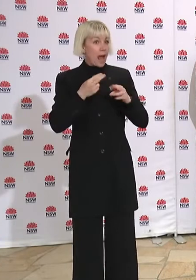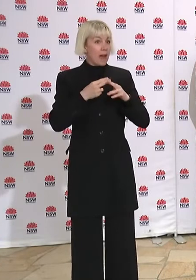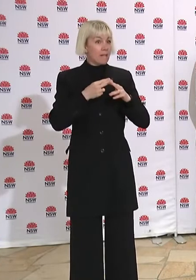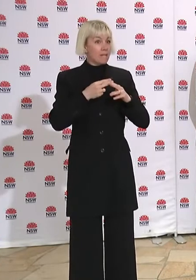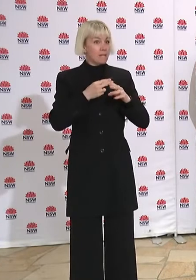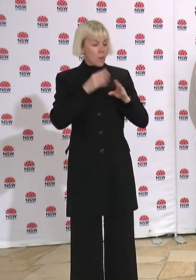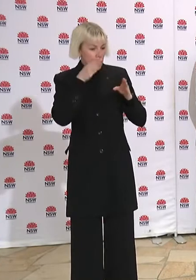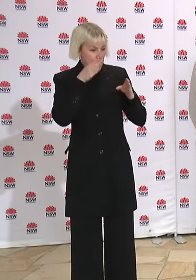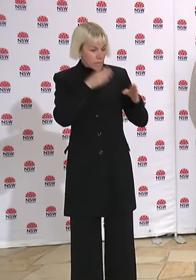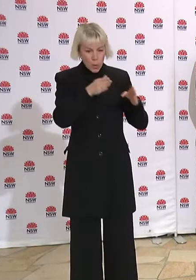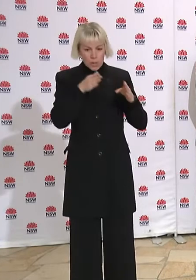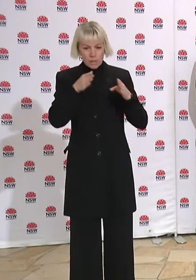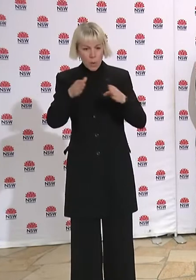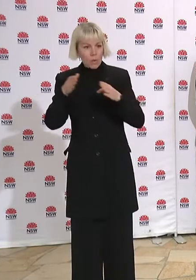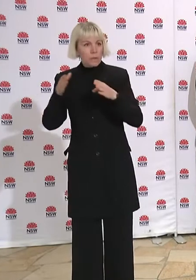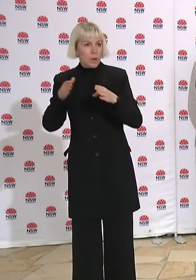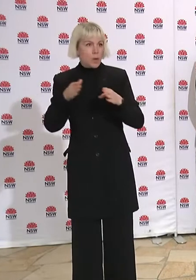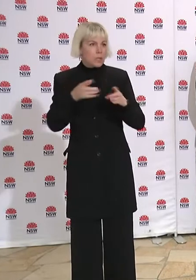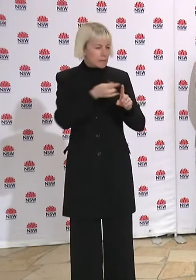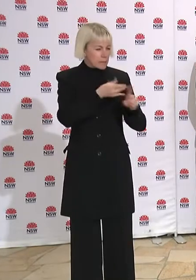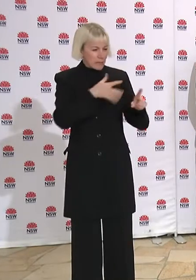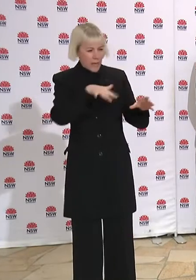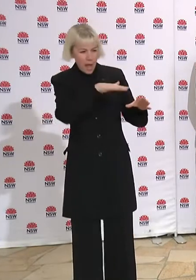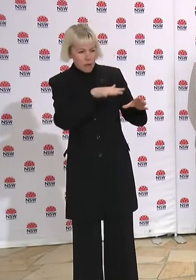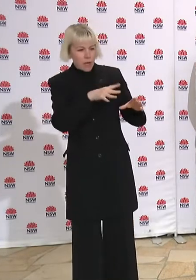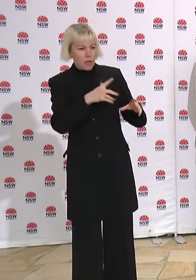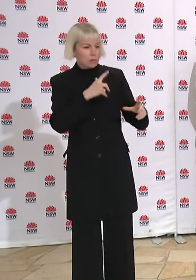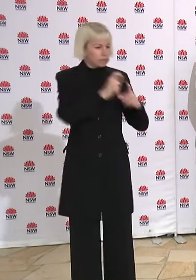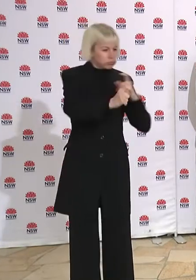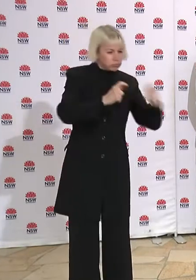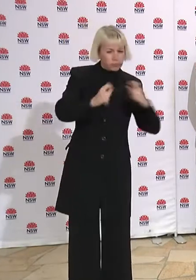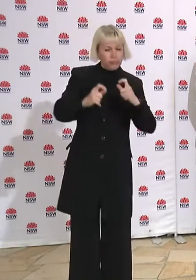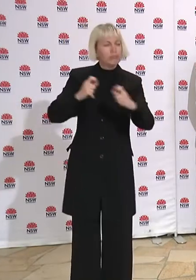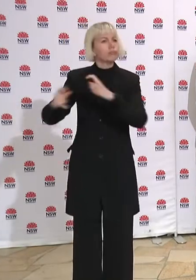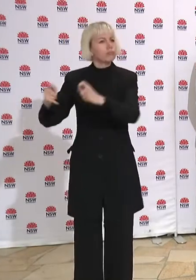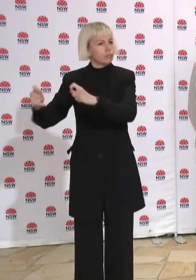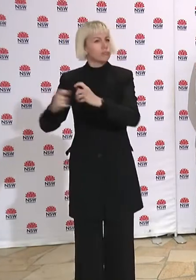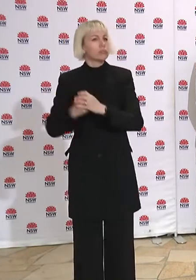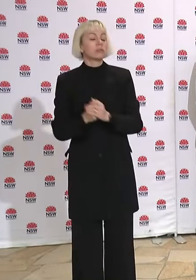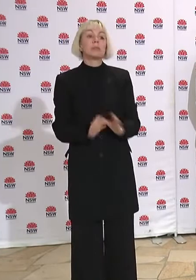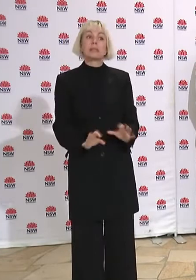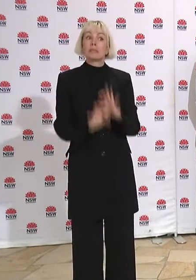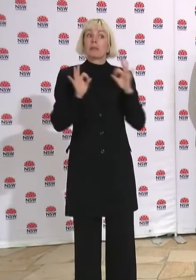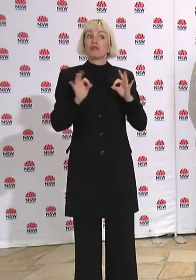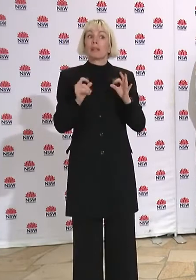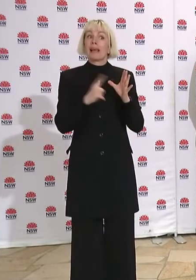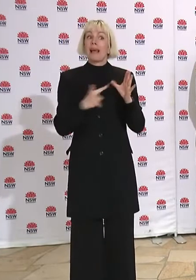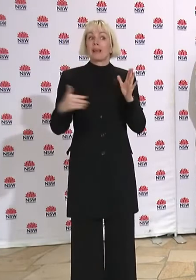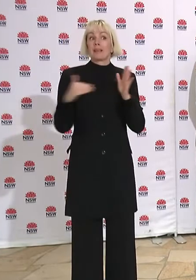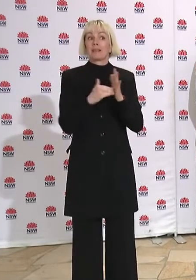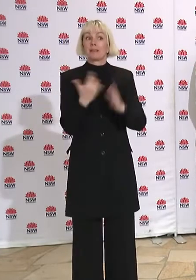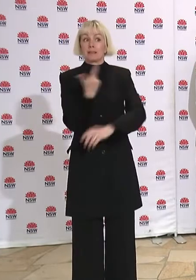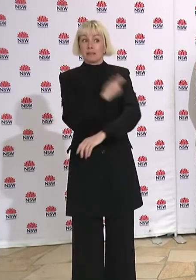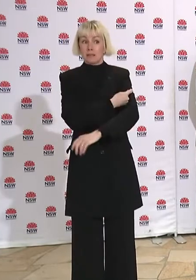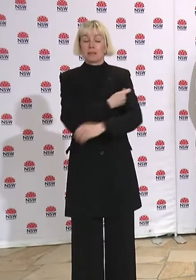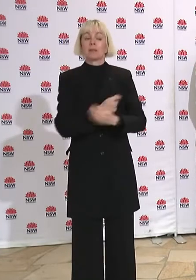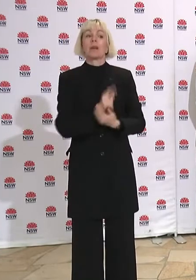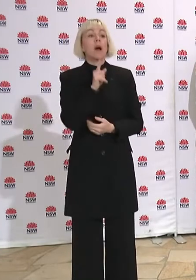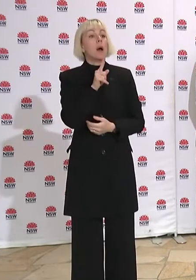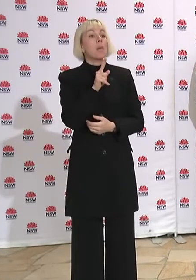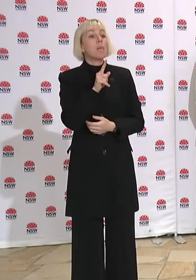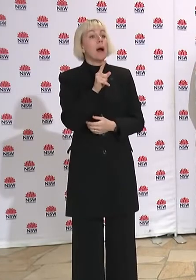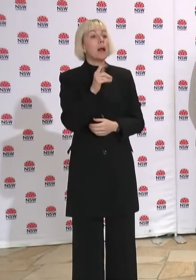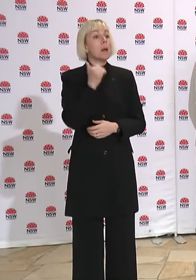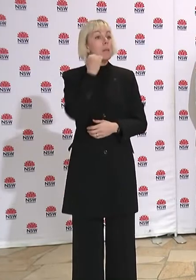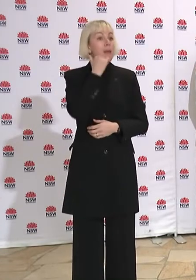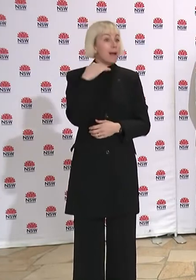get not only more doses of AstraZeneca in arms, but we also have to acknowledge that that is a very young population in those communities, and